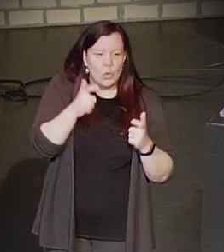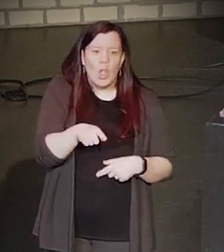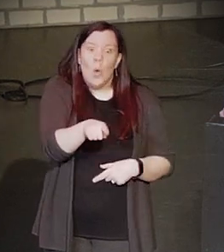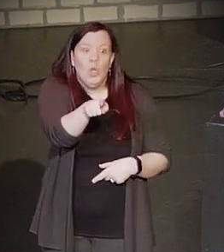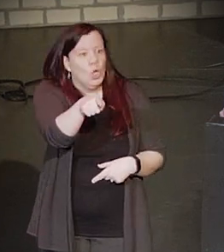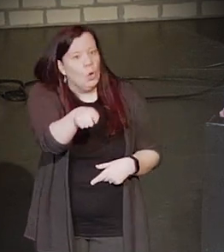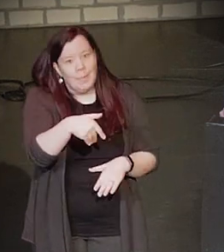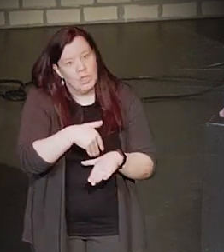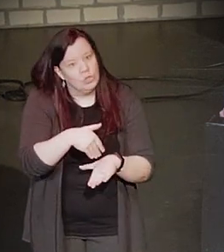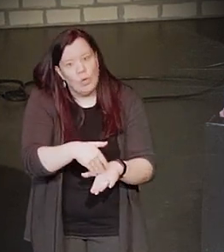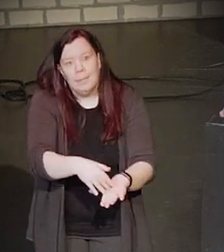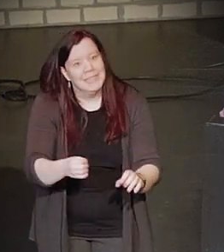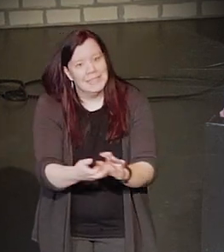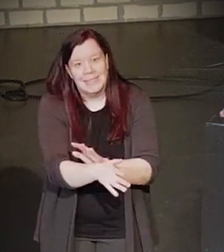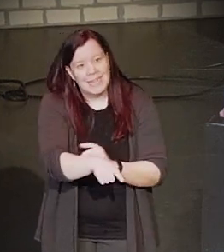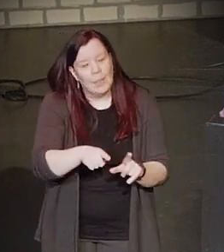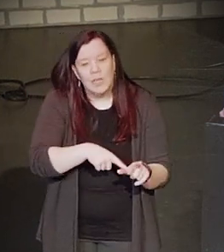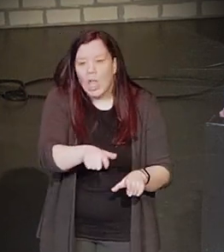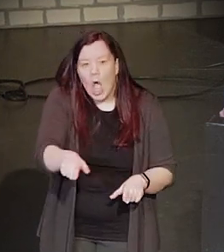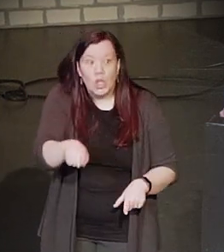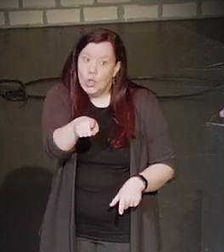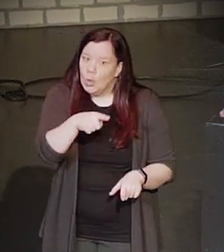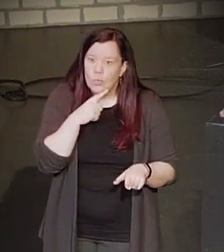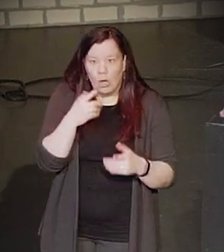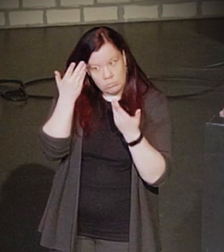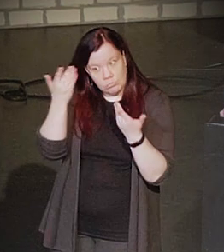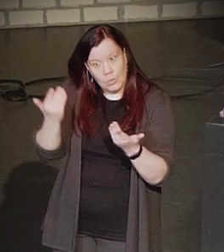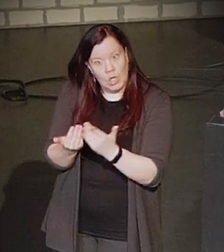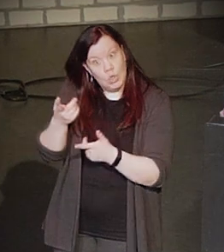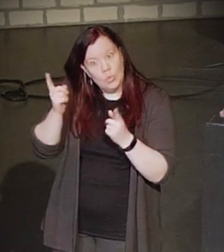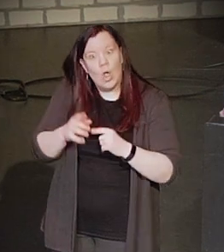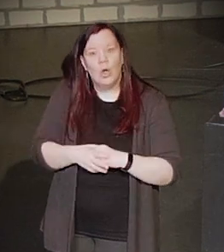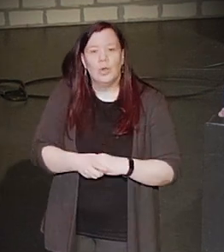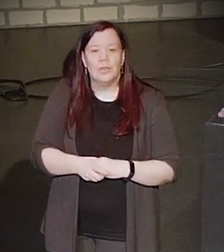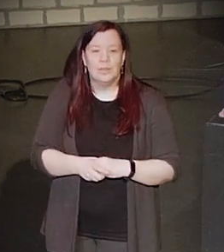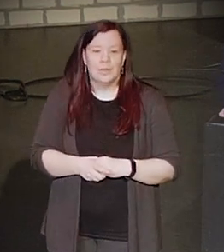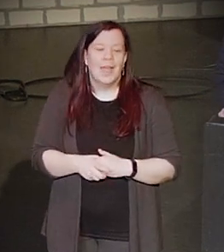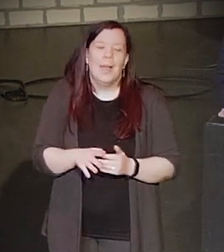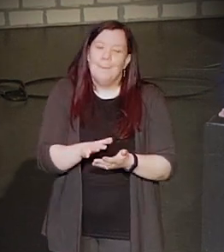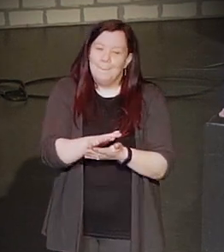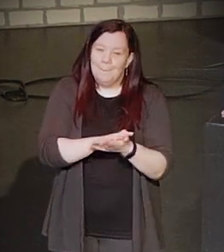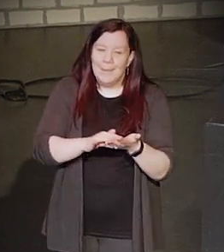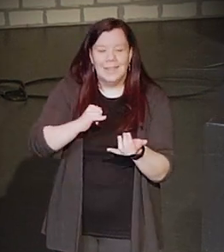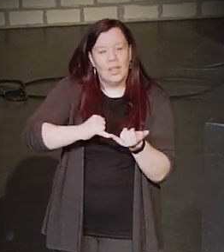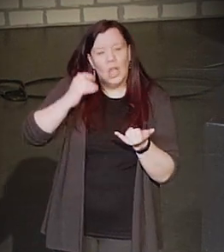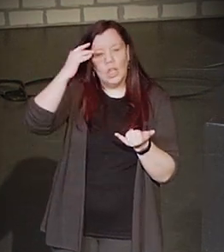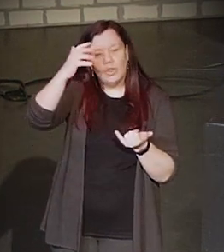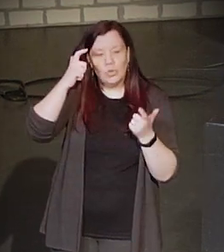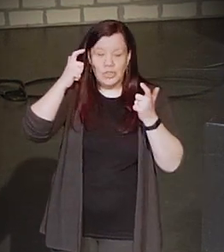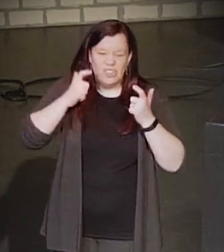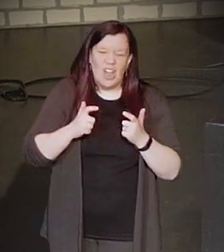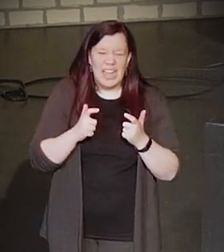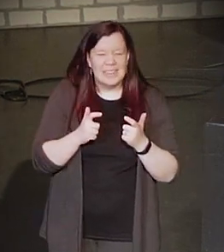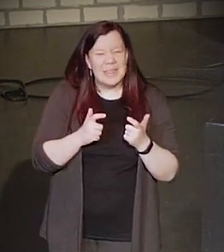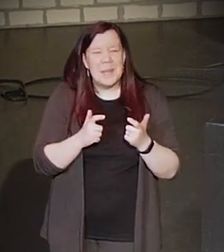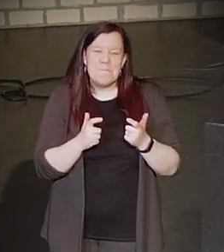corrupting the young, honoring new gods, disobeying the law. And so many would see the case of Socrates' trial in 399 as